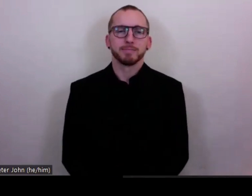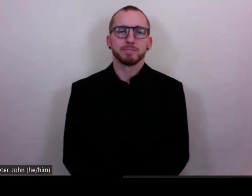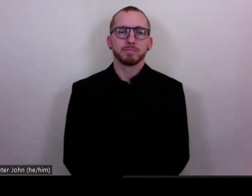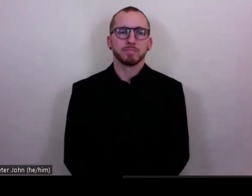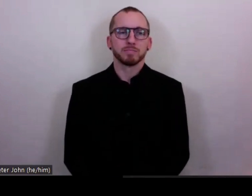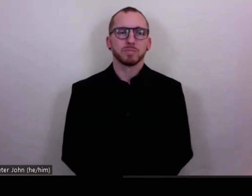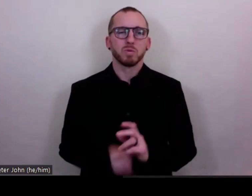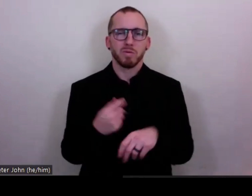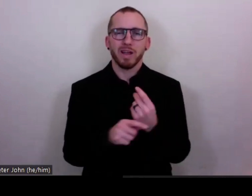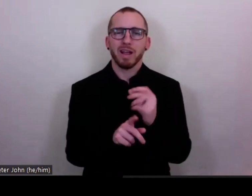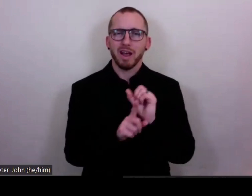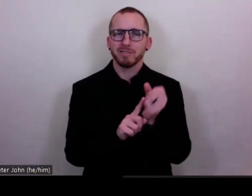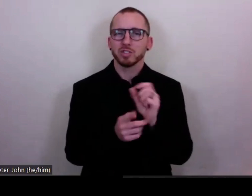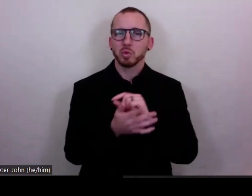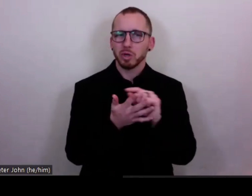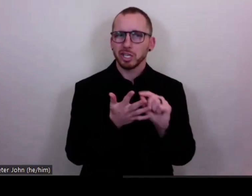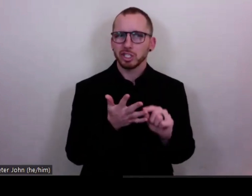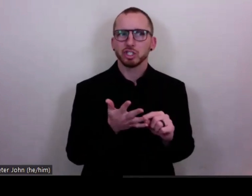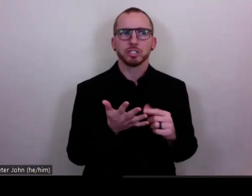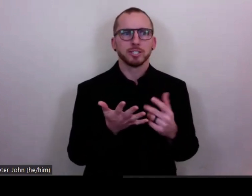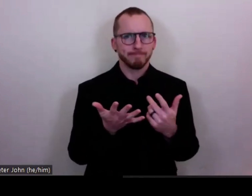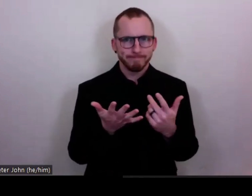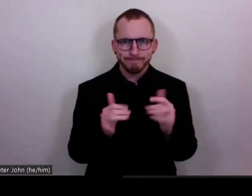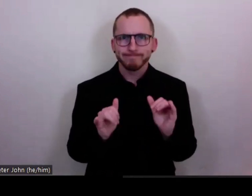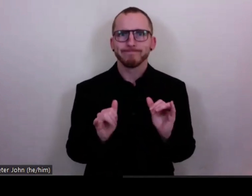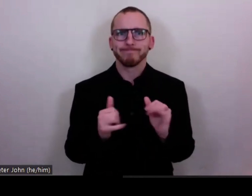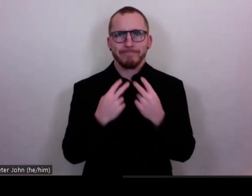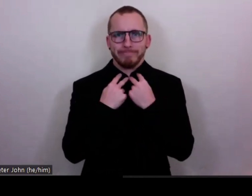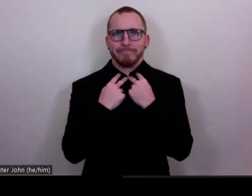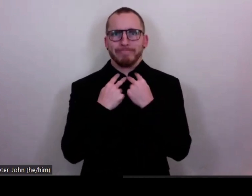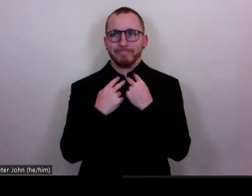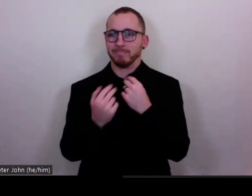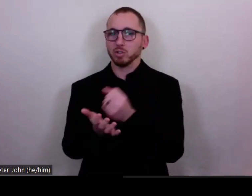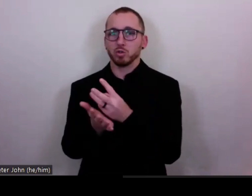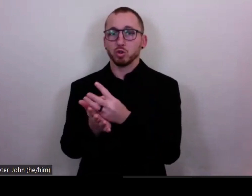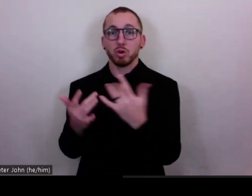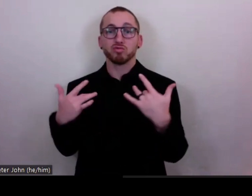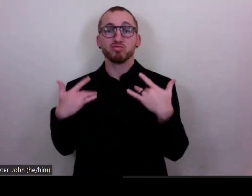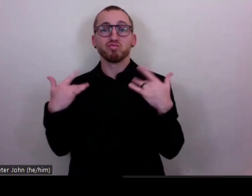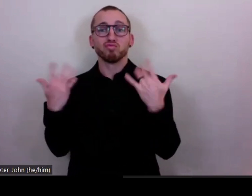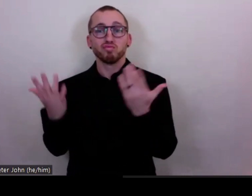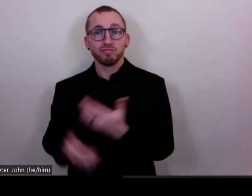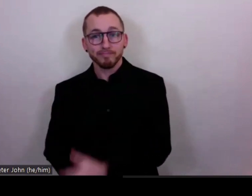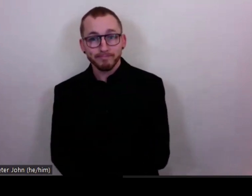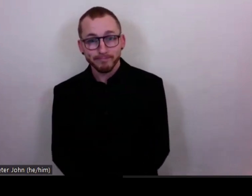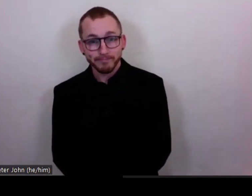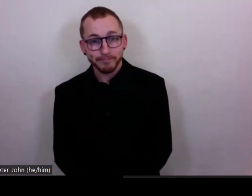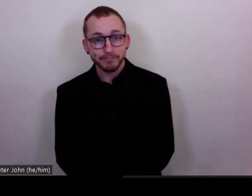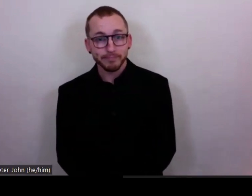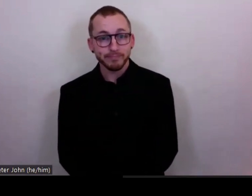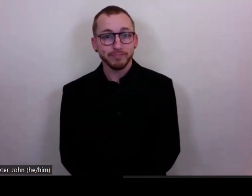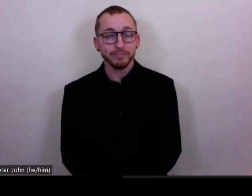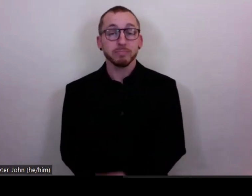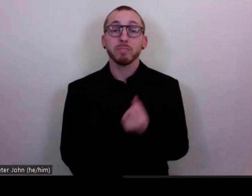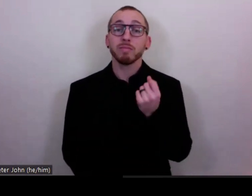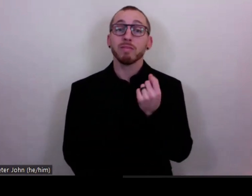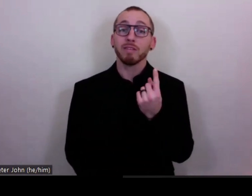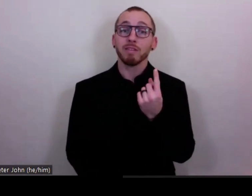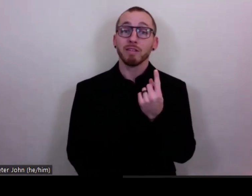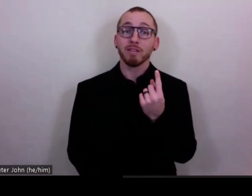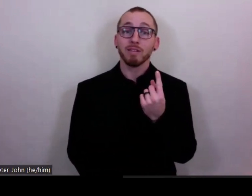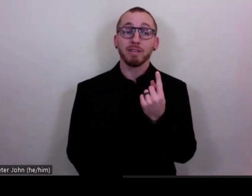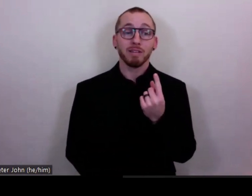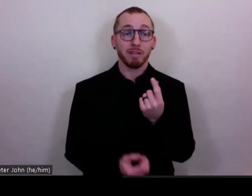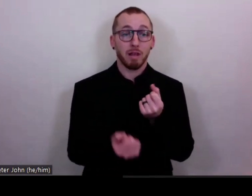pushback, that the social worker doesn't want to do their job. And mind you, the state ombudsman